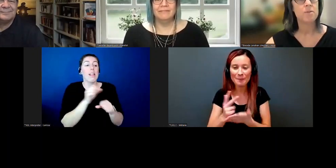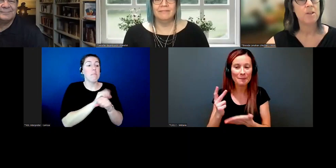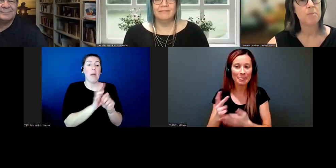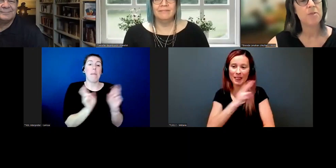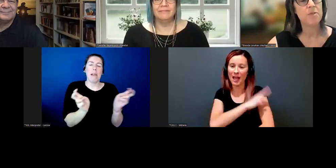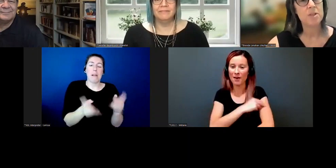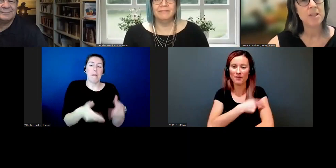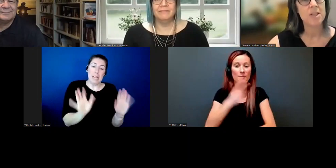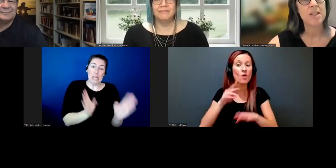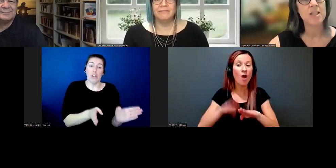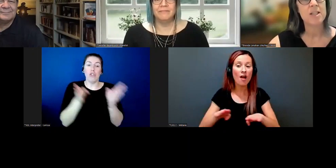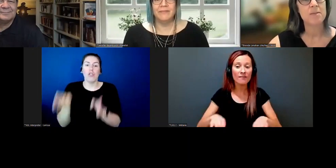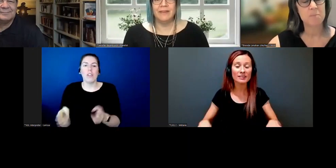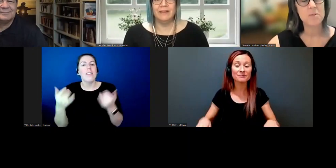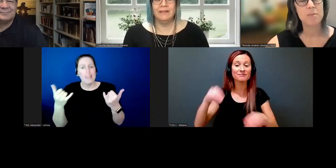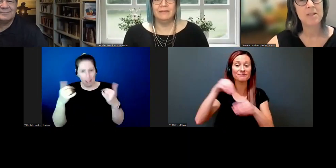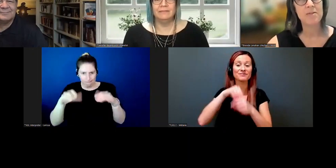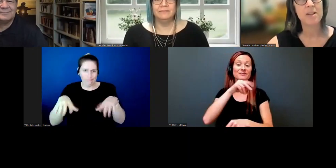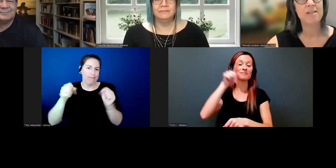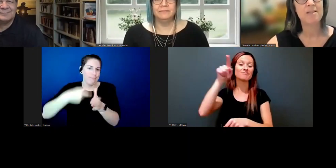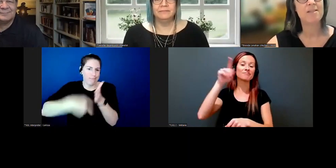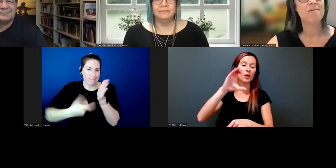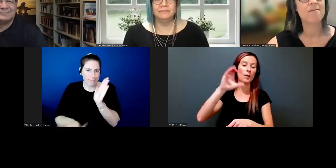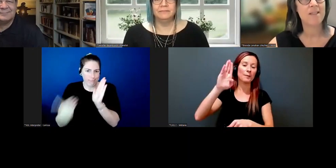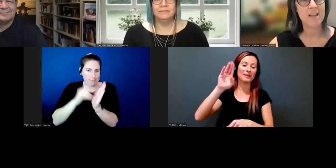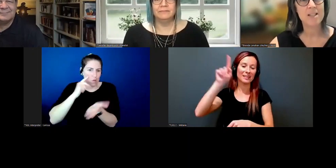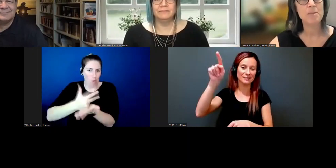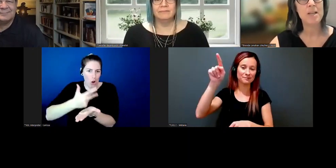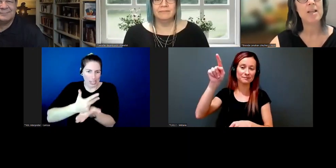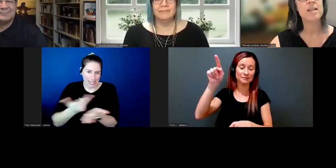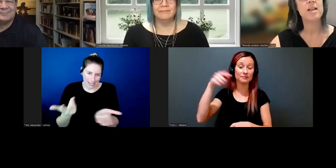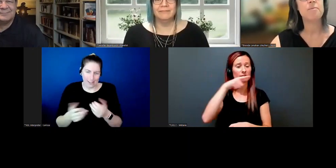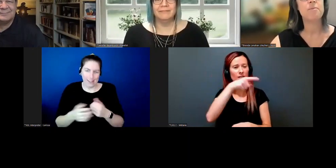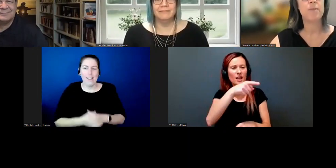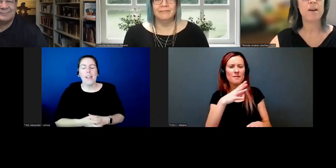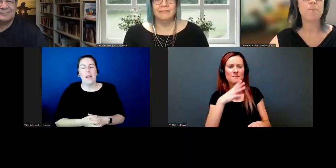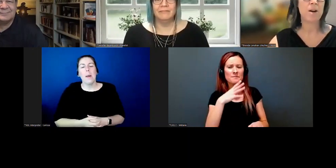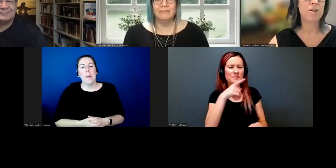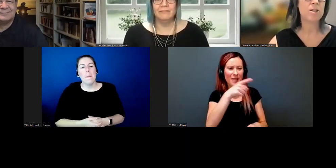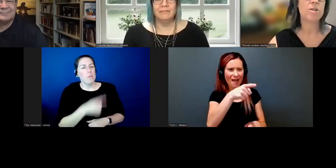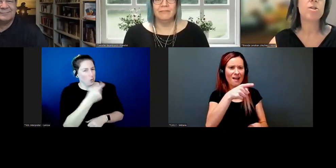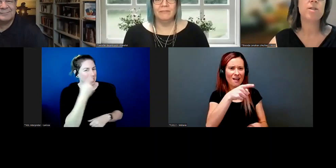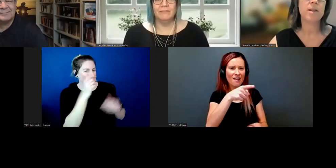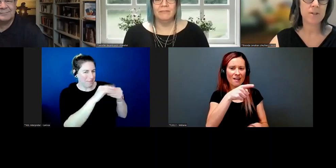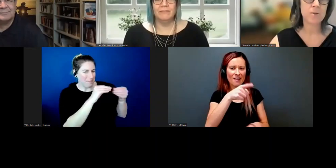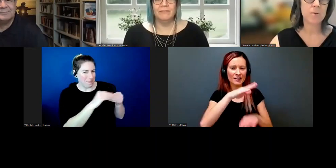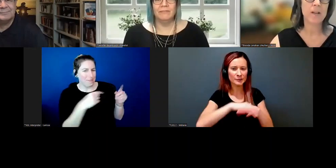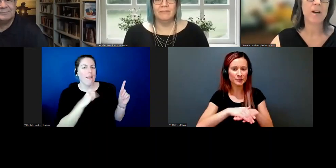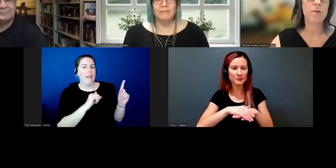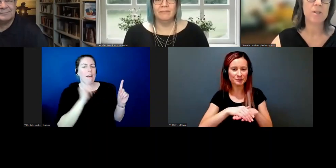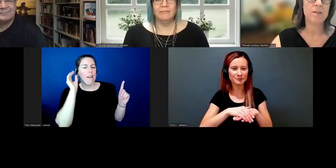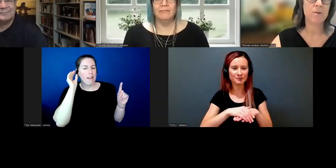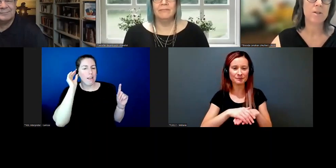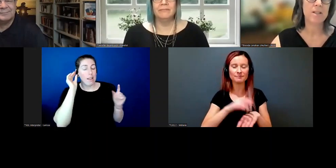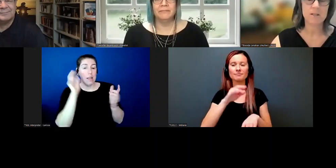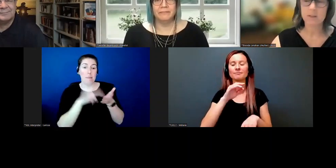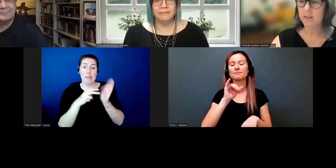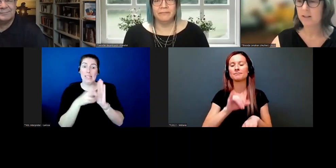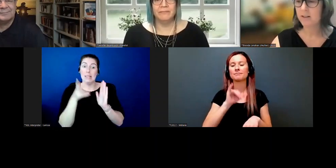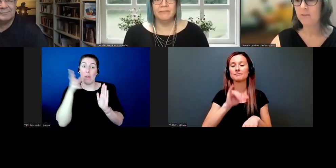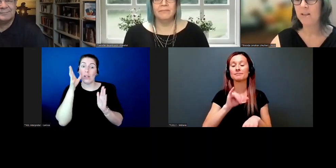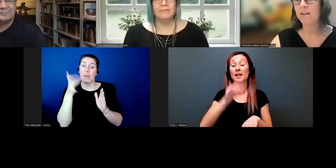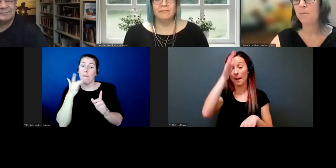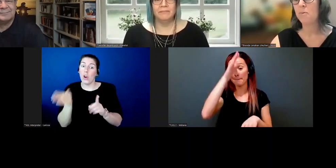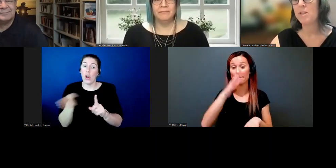also, when you first mentioned that specific thing to me, is that then parents are choosing virtual care, which of course is good